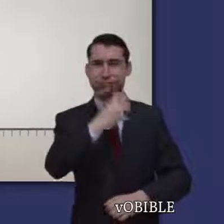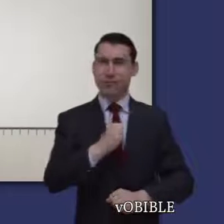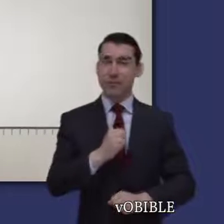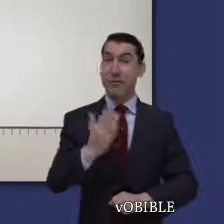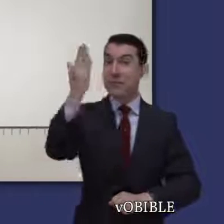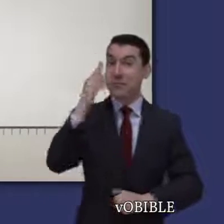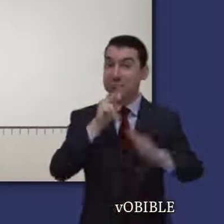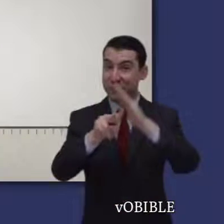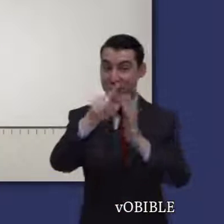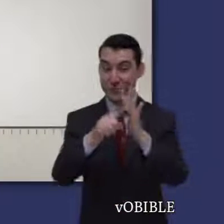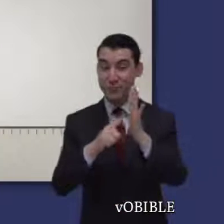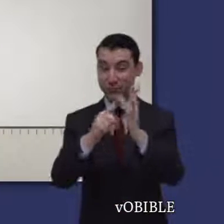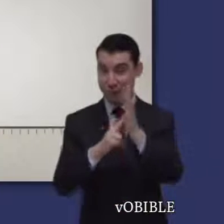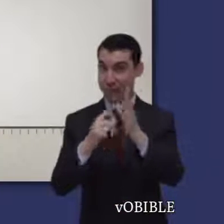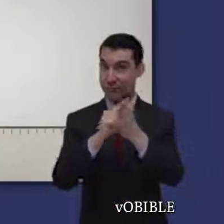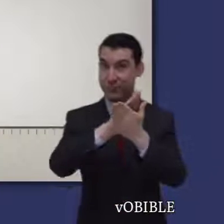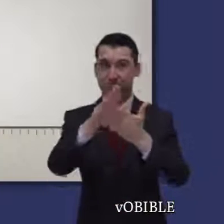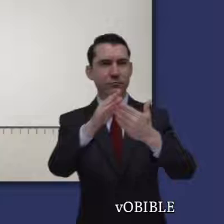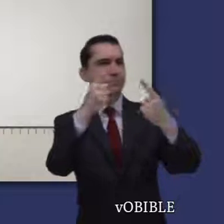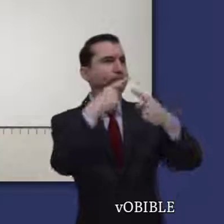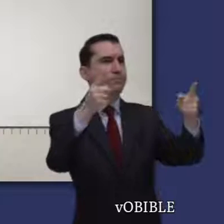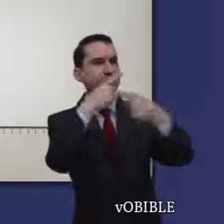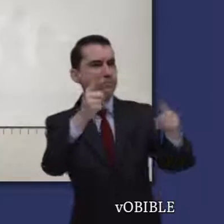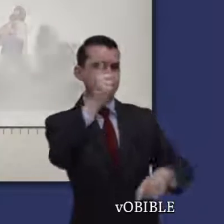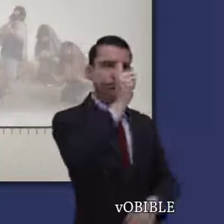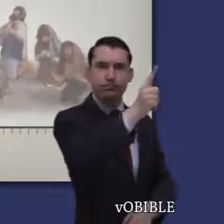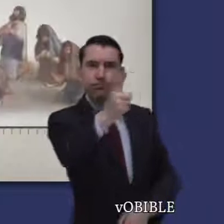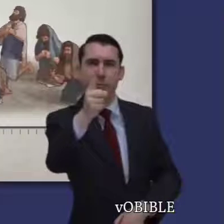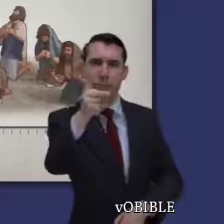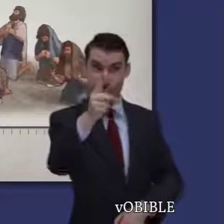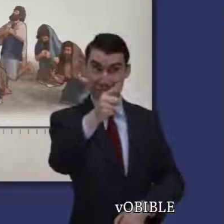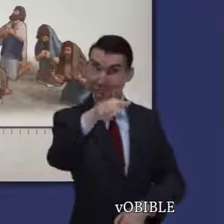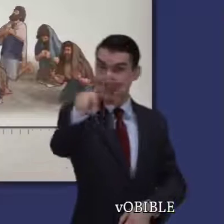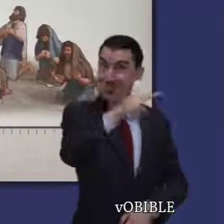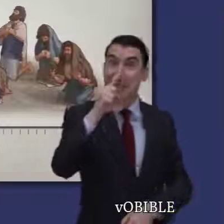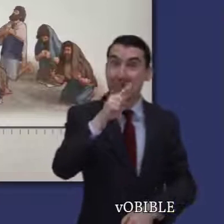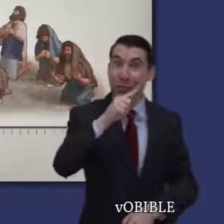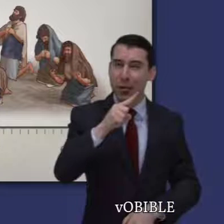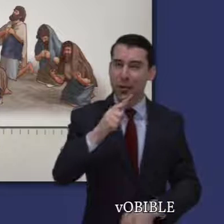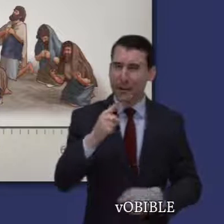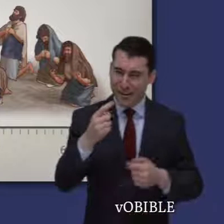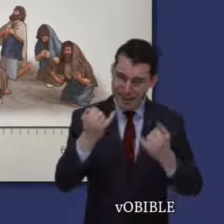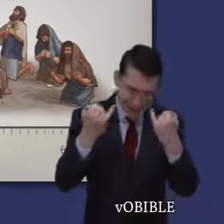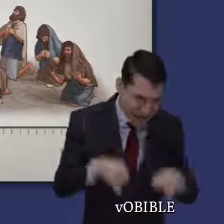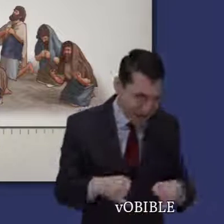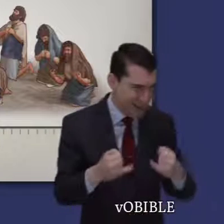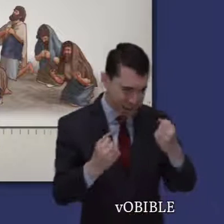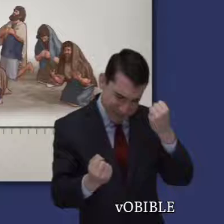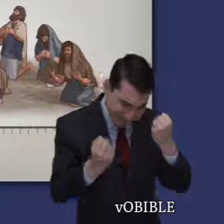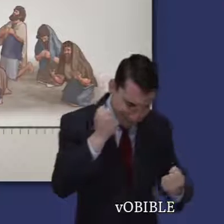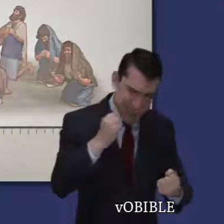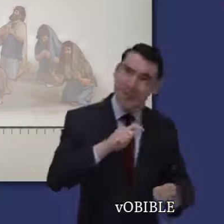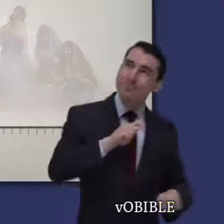At one time, in response to the judgment message delivered by the prophet Jonah, the inhabitants of Nineveh repented of their